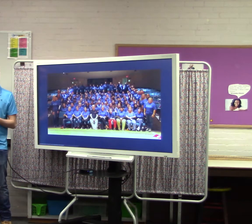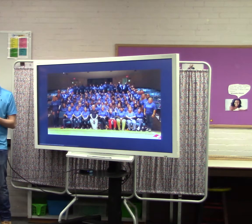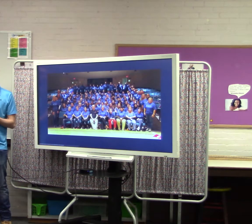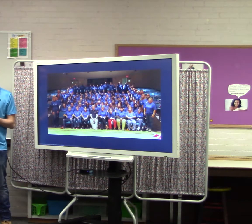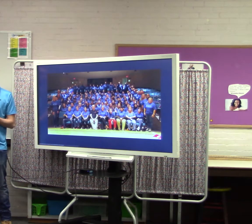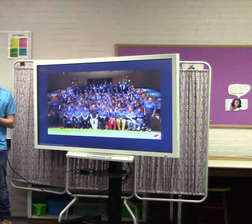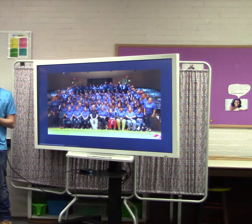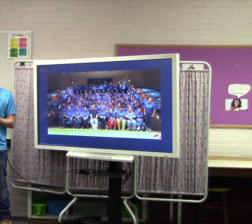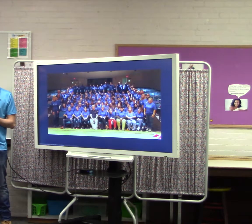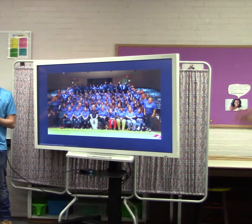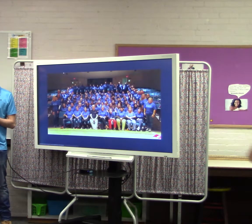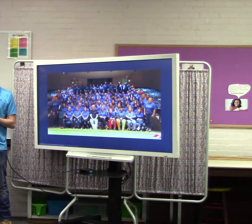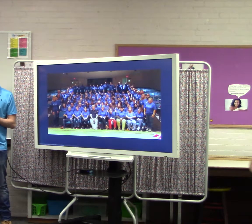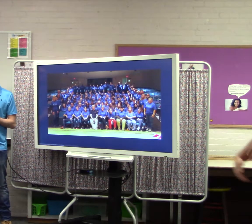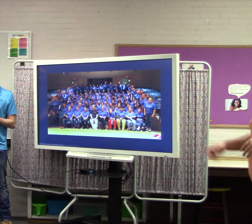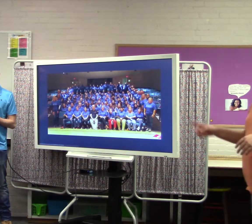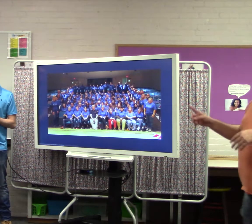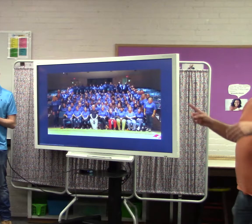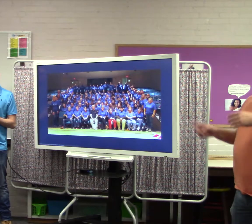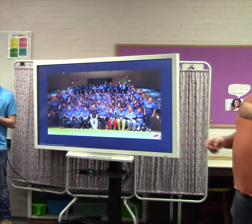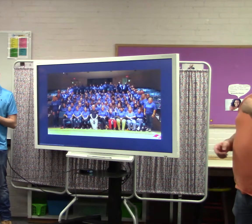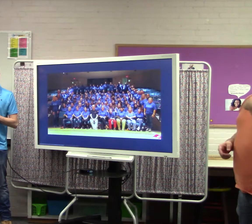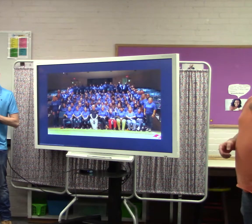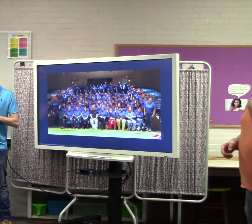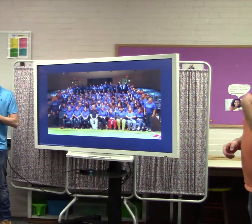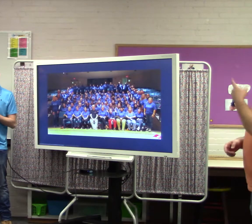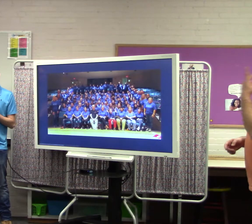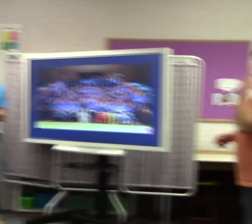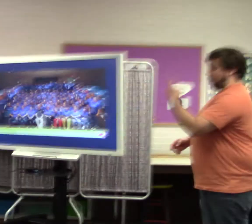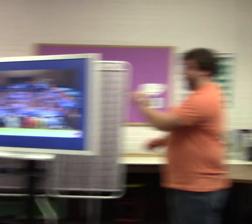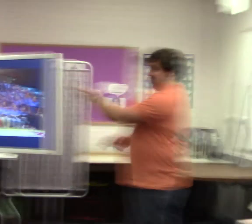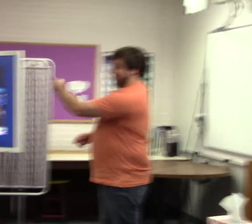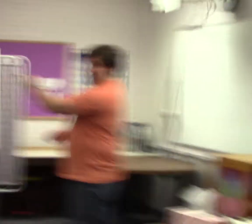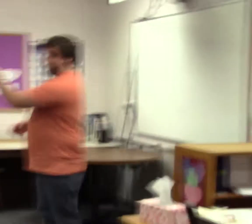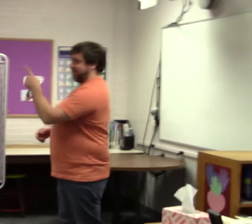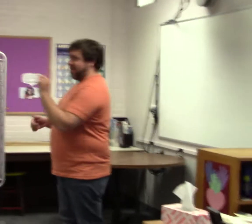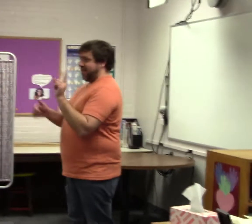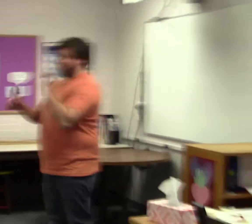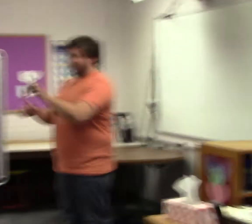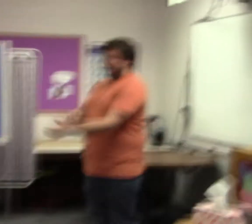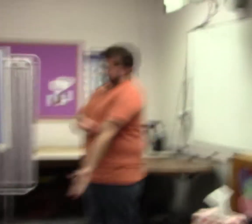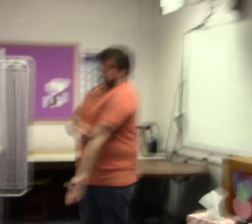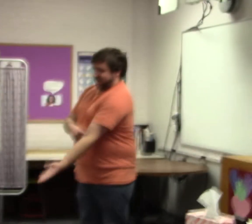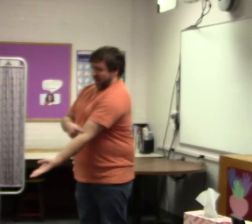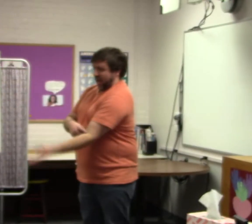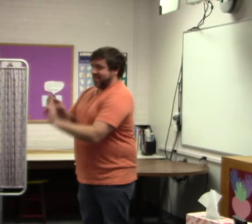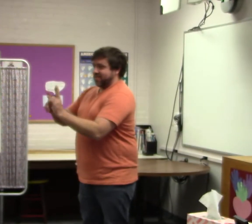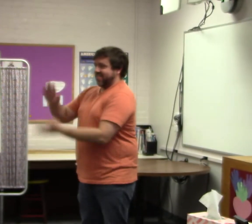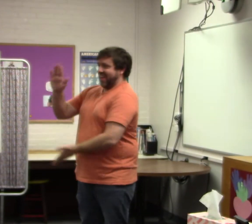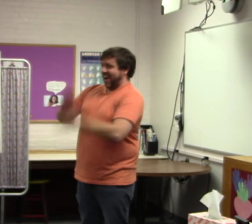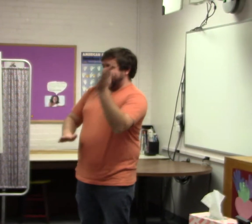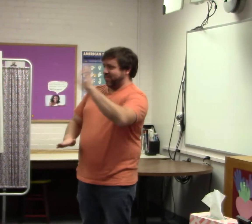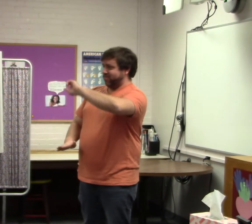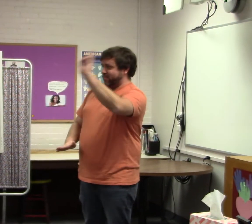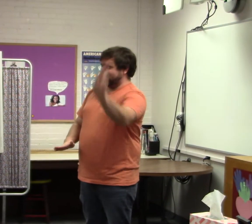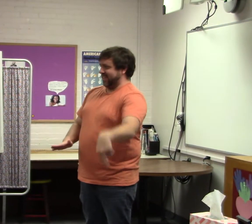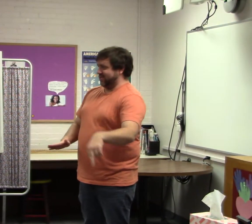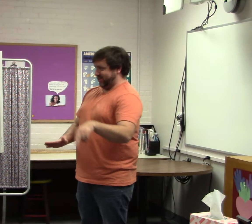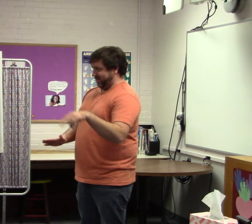and the depth of experiences that we can have. So as you just saw them, I saw them that morning